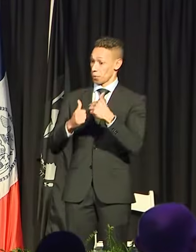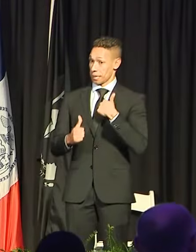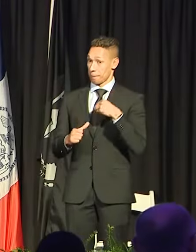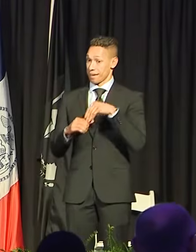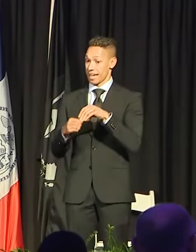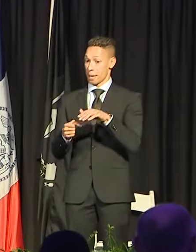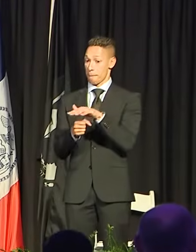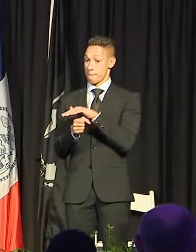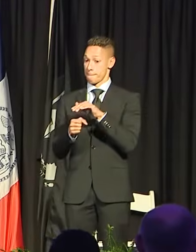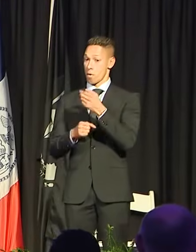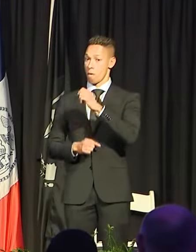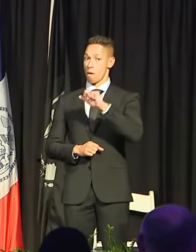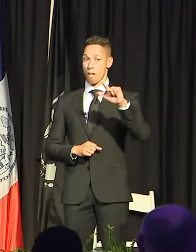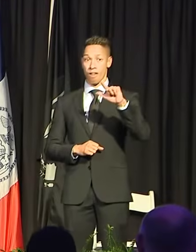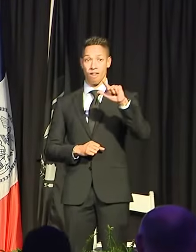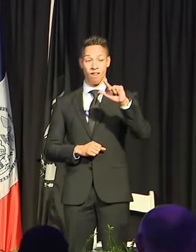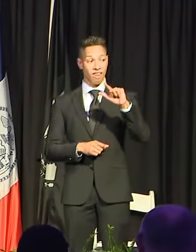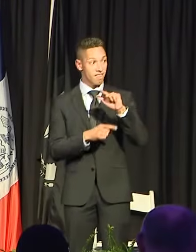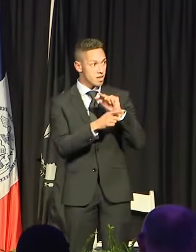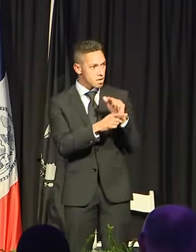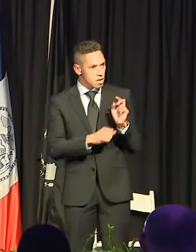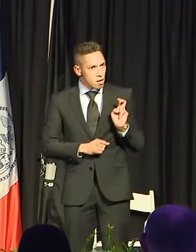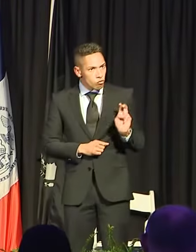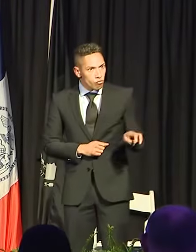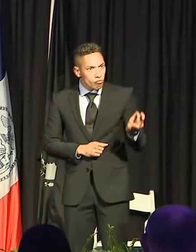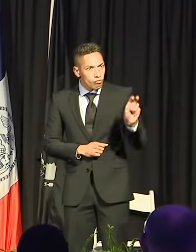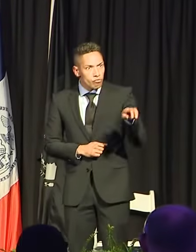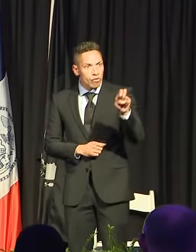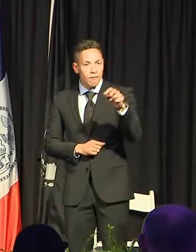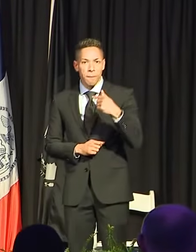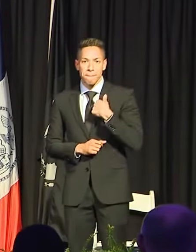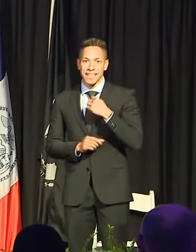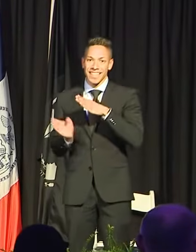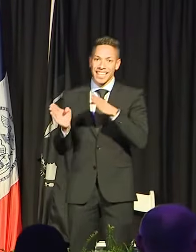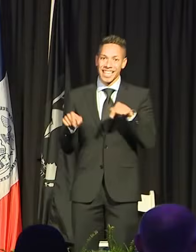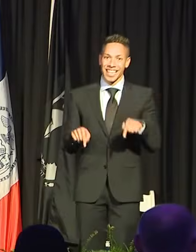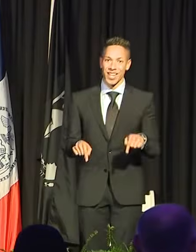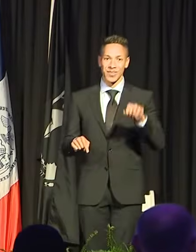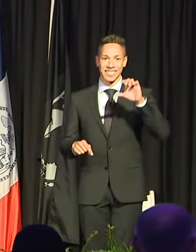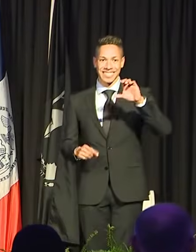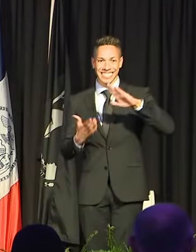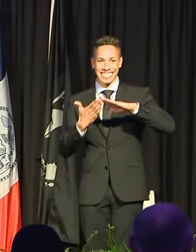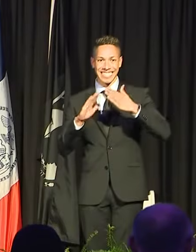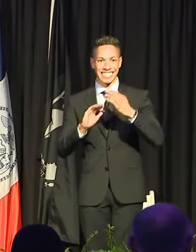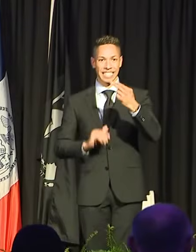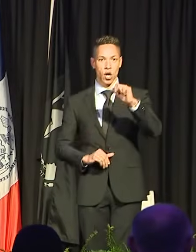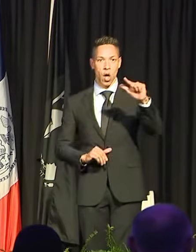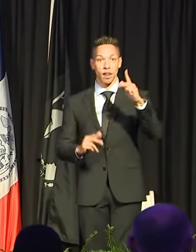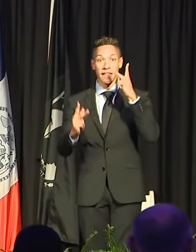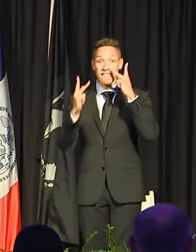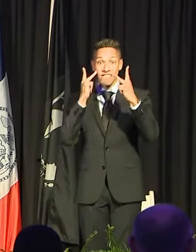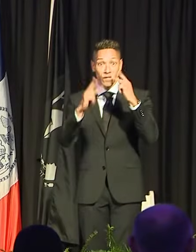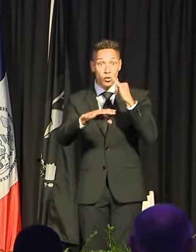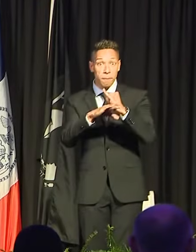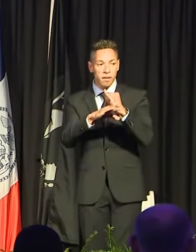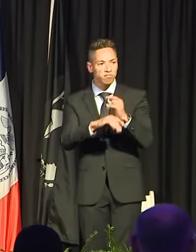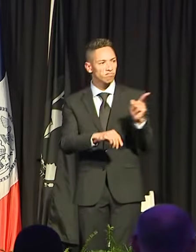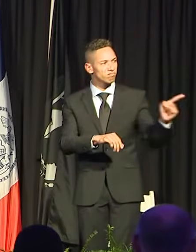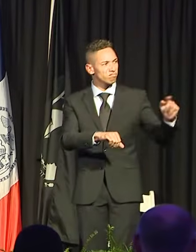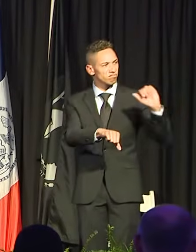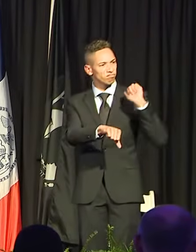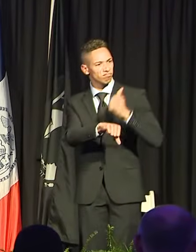Borough Hall, and he traveled with me to City Hall. Visually impaired, he laid